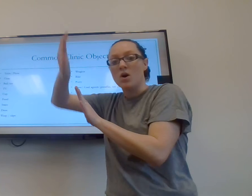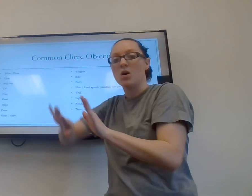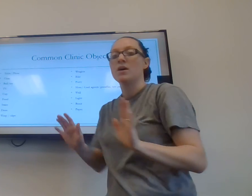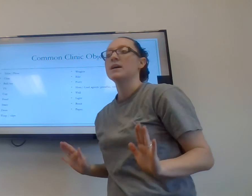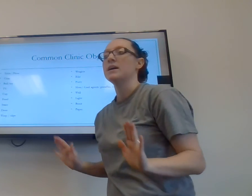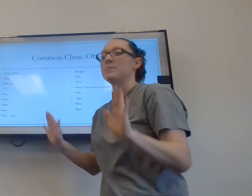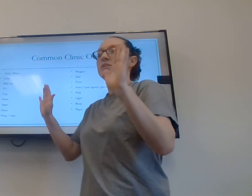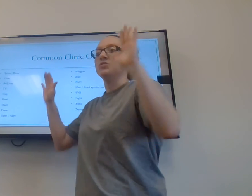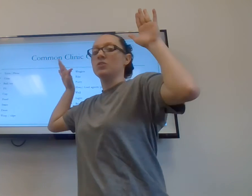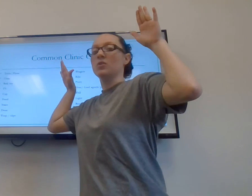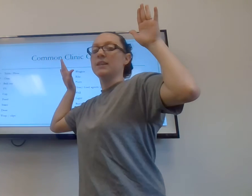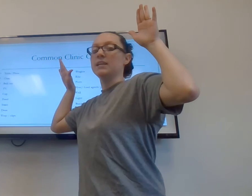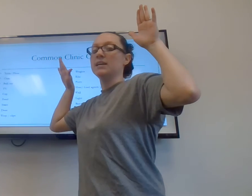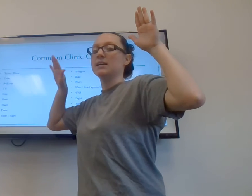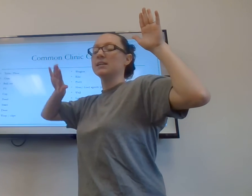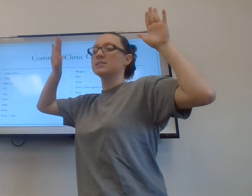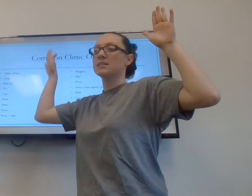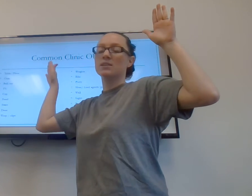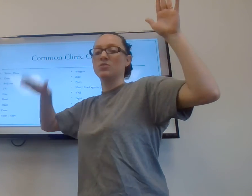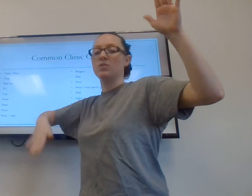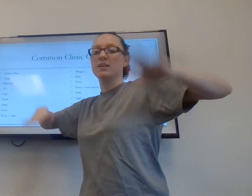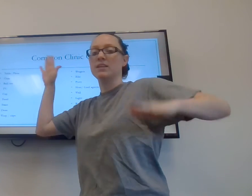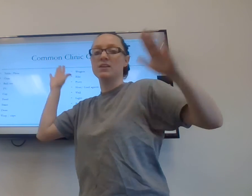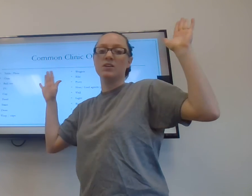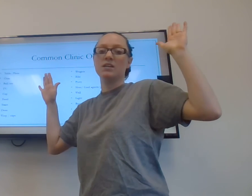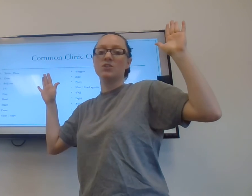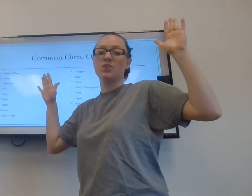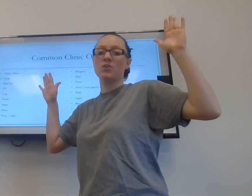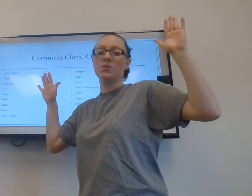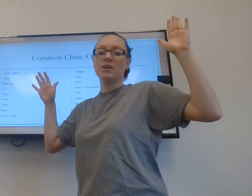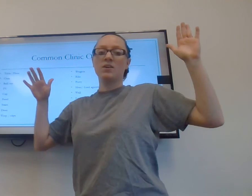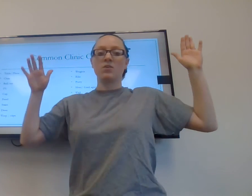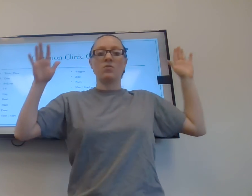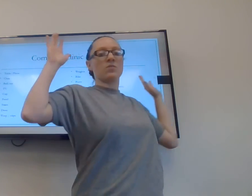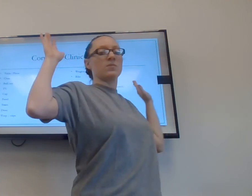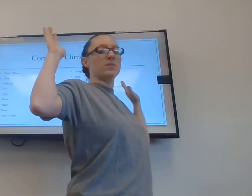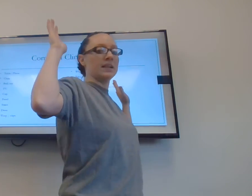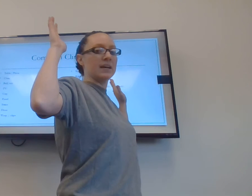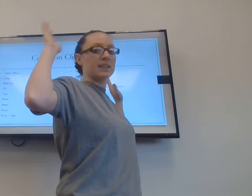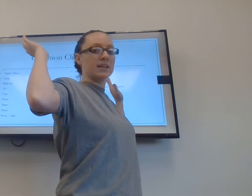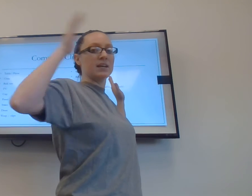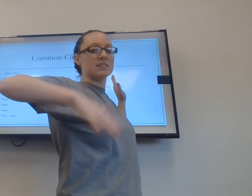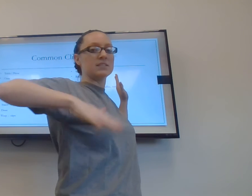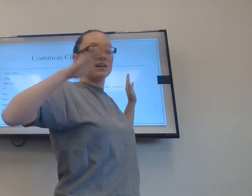wall. I'm going to need you to go like this, do anything that you need to, or lay like this.